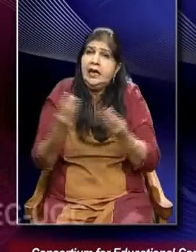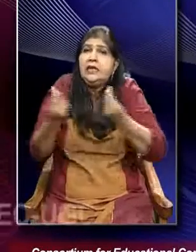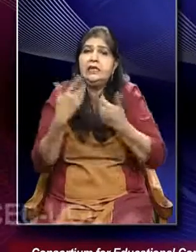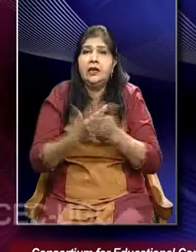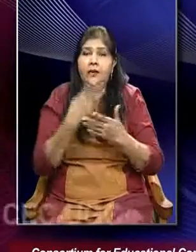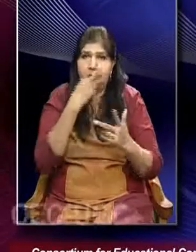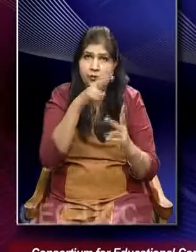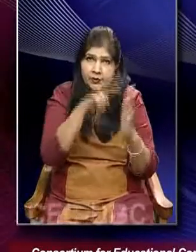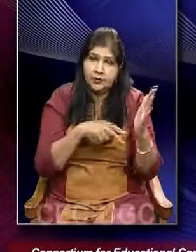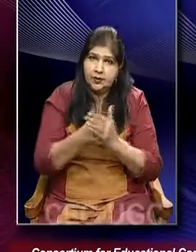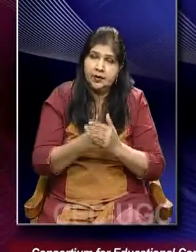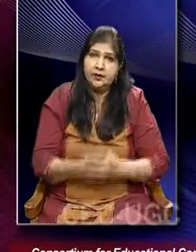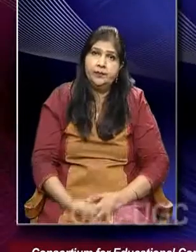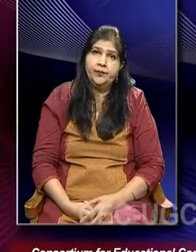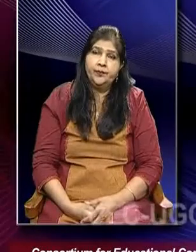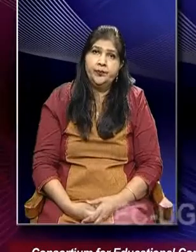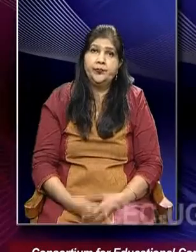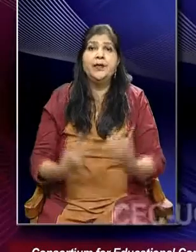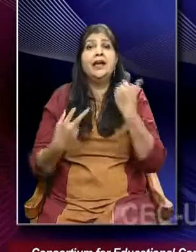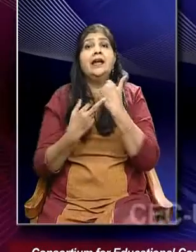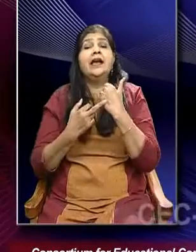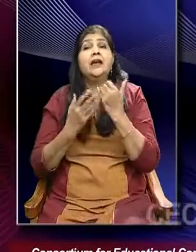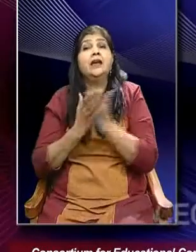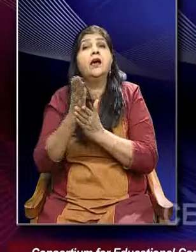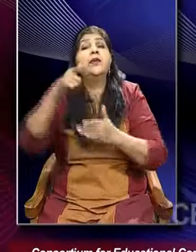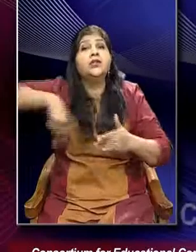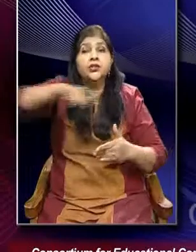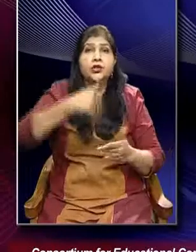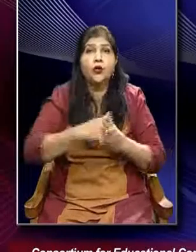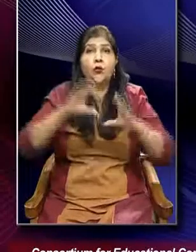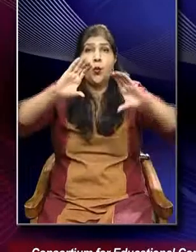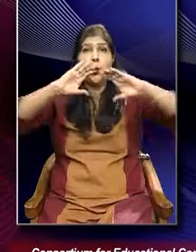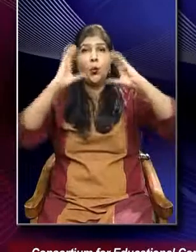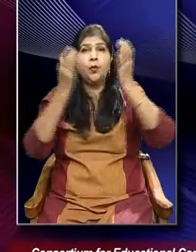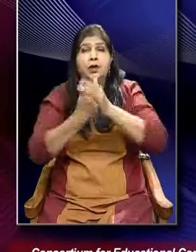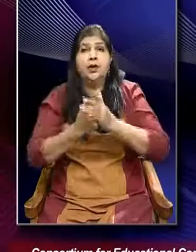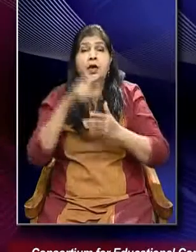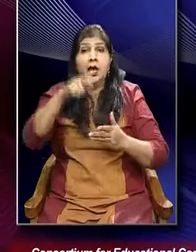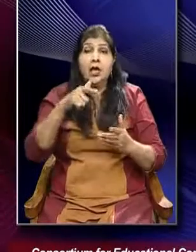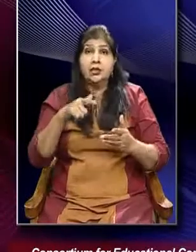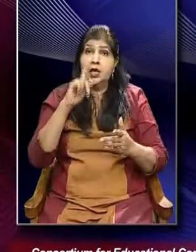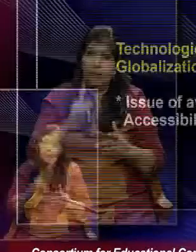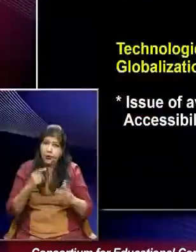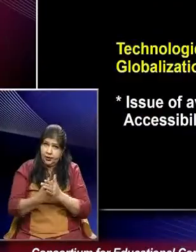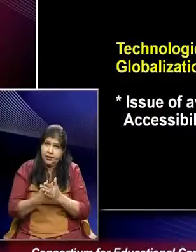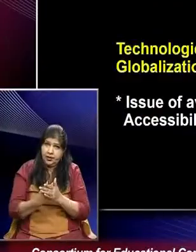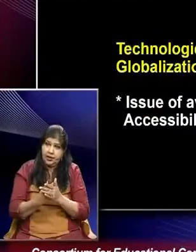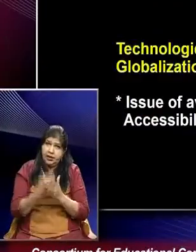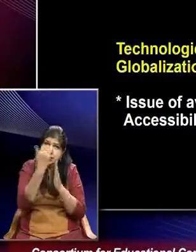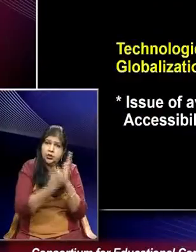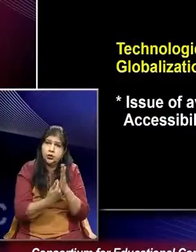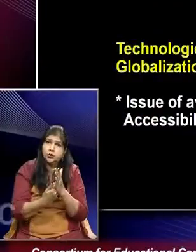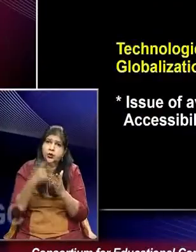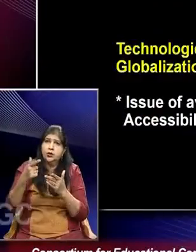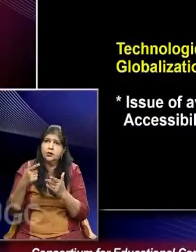to see that technological dimension of globalization has an important issue for everyone